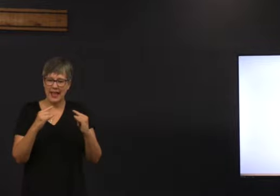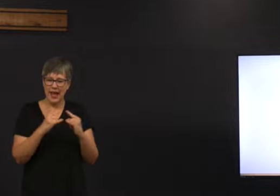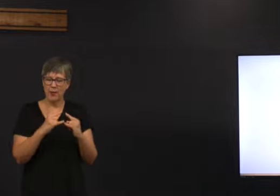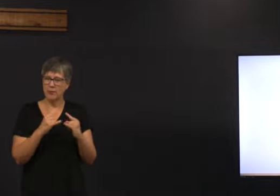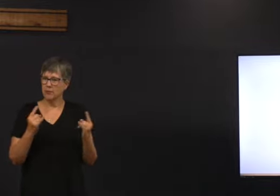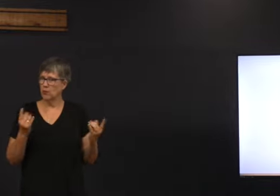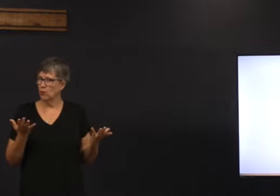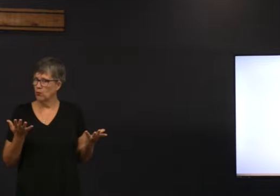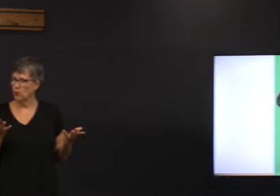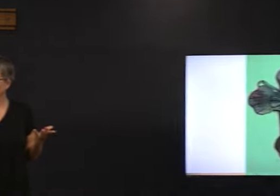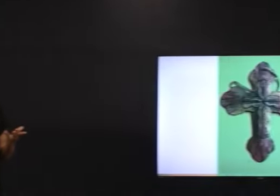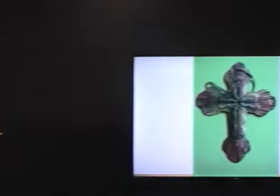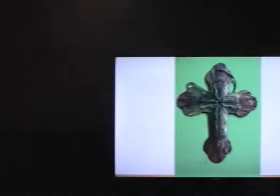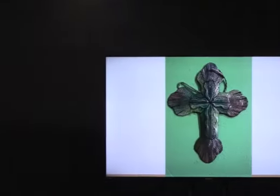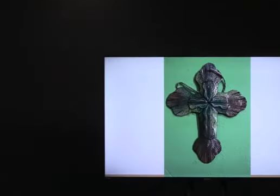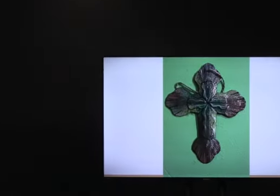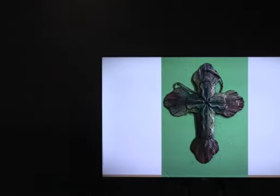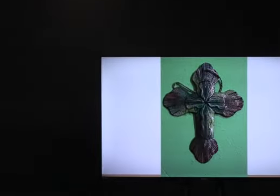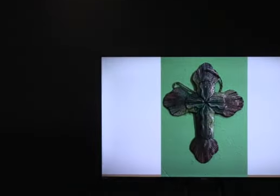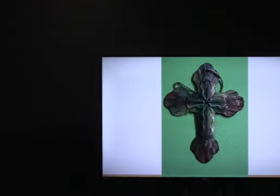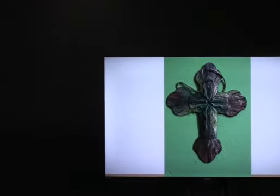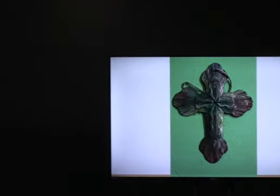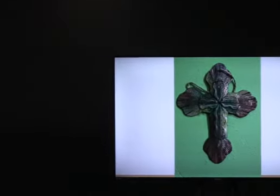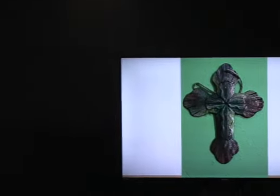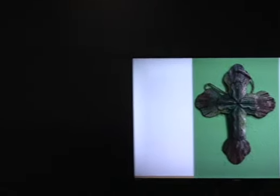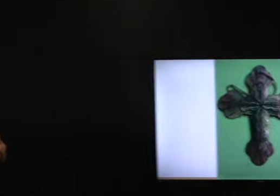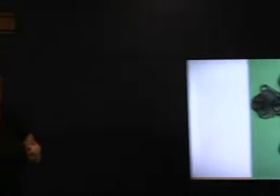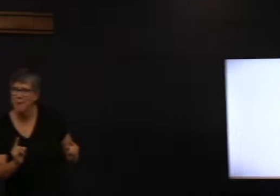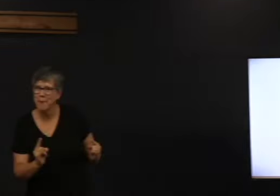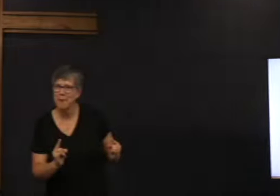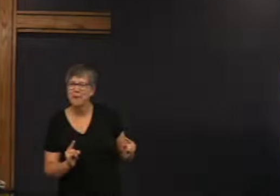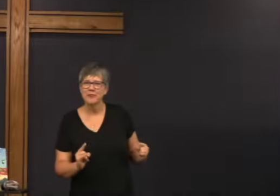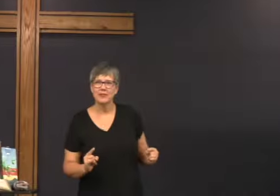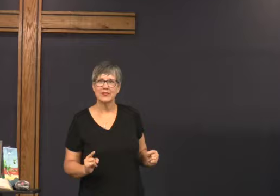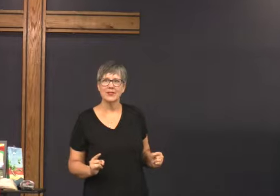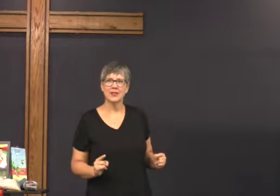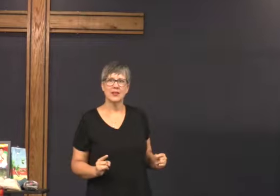us to kids camp. It was a deaf camp.